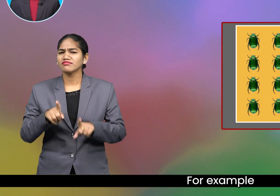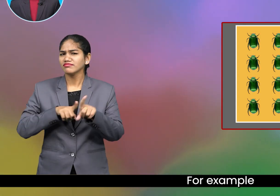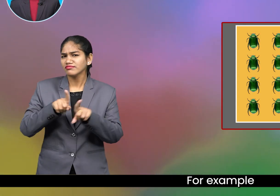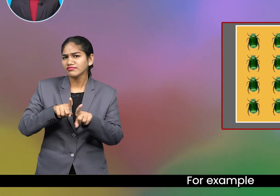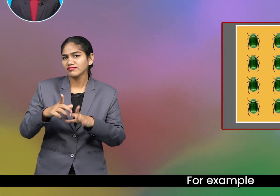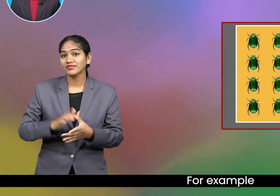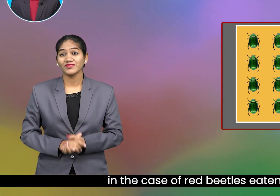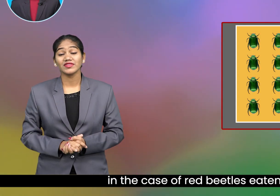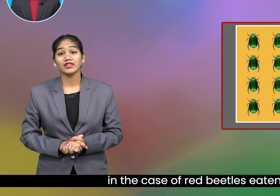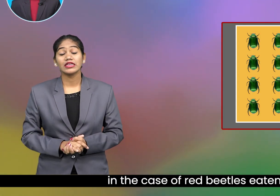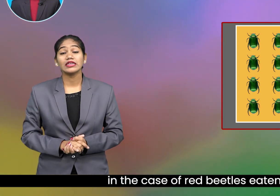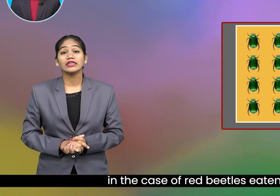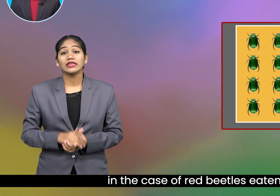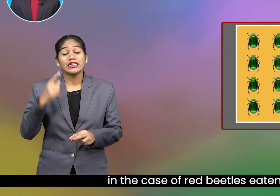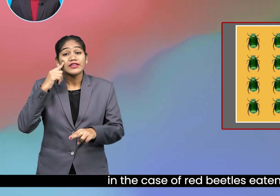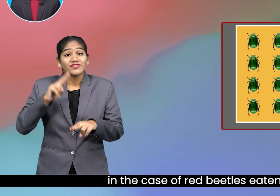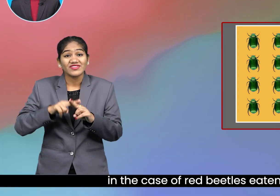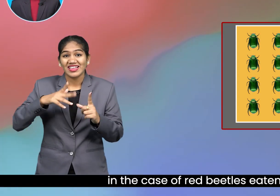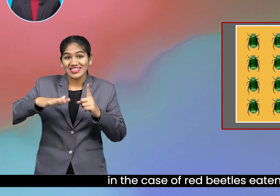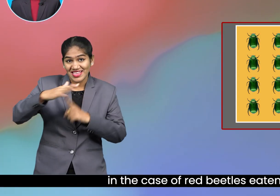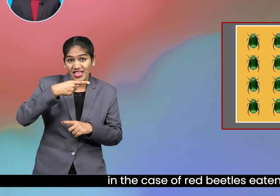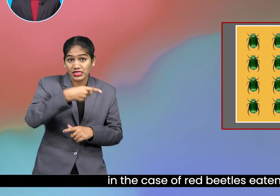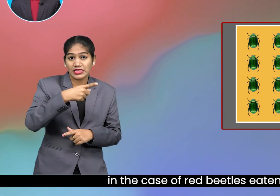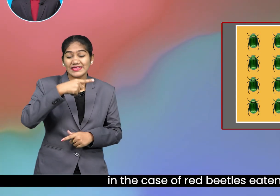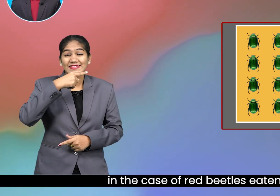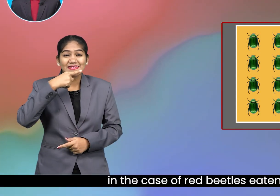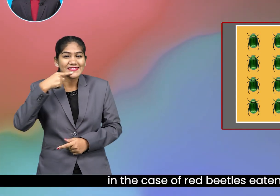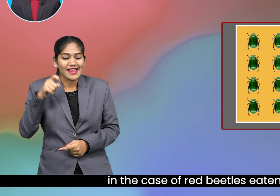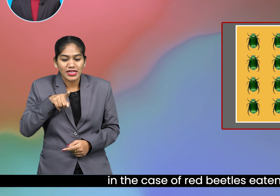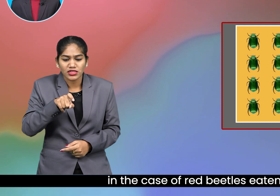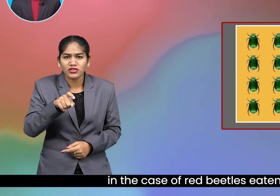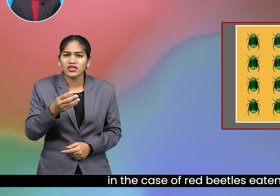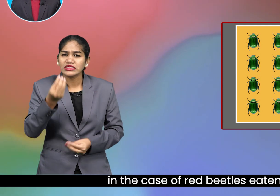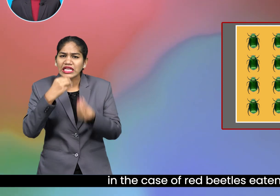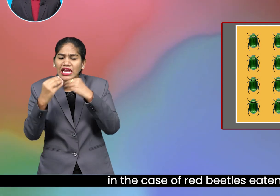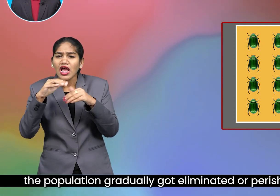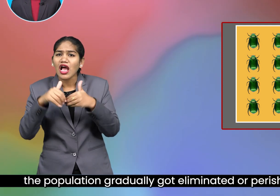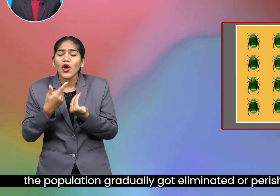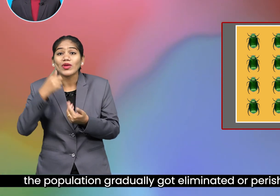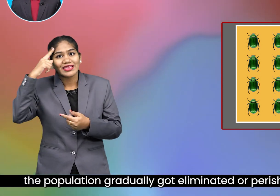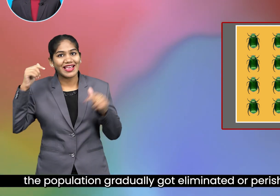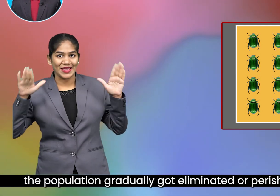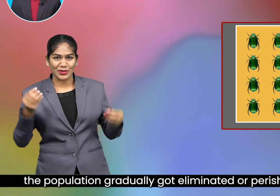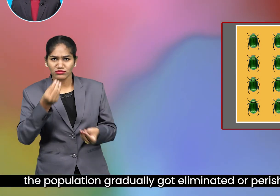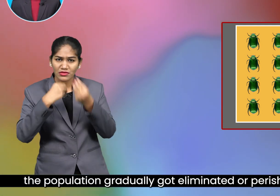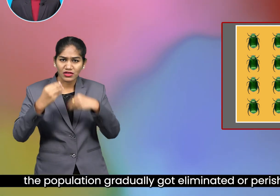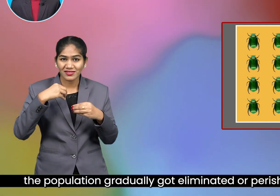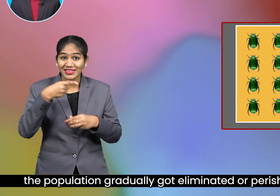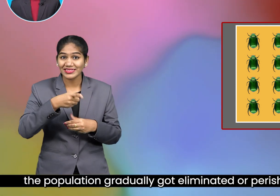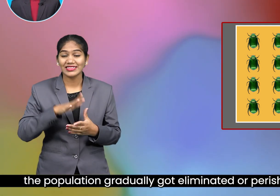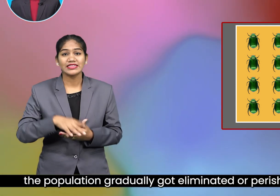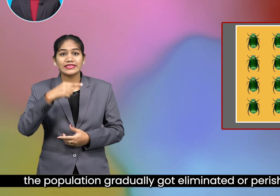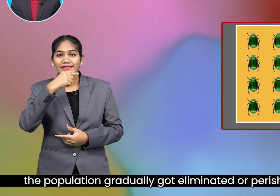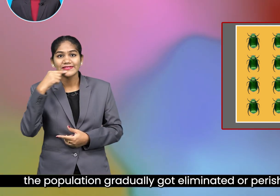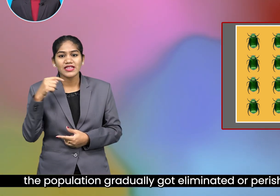For example, in the case of red beetles eaten by crows, the population